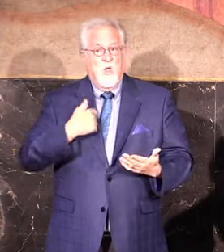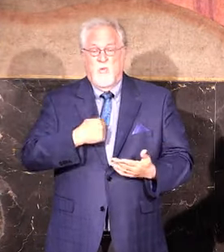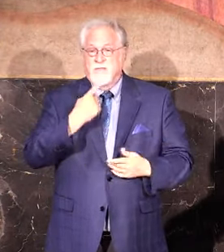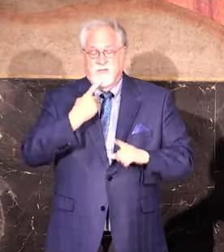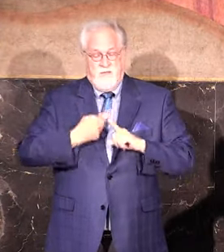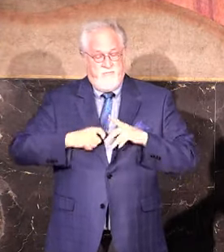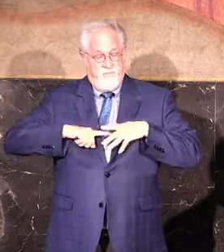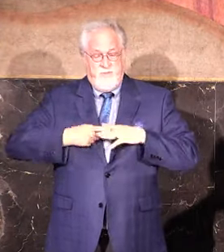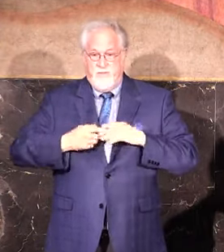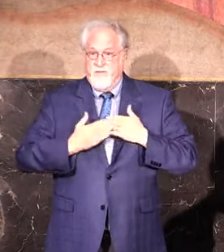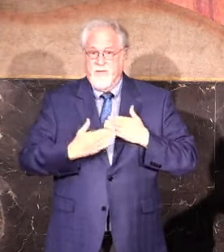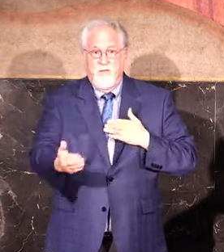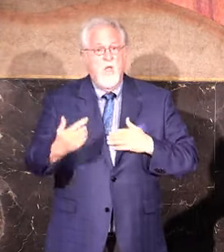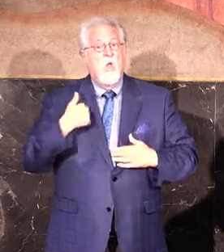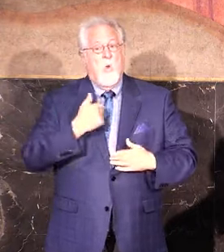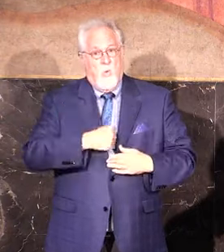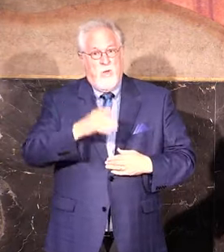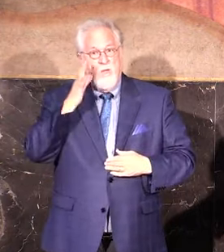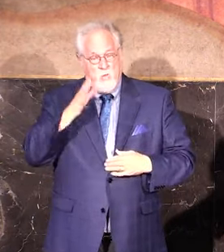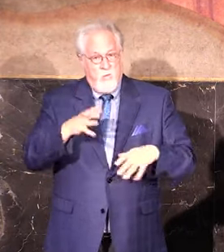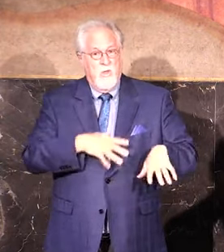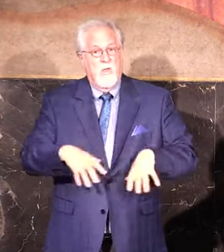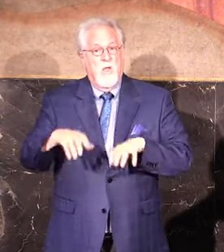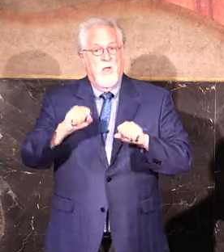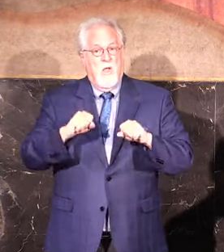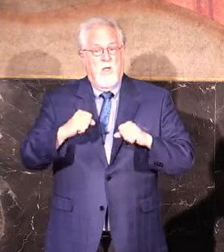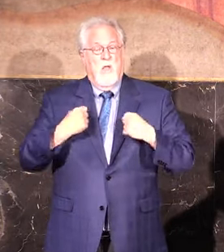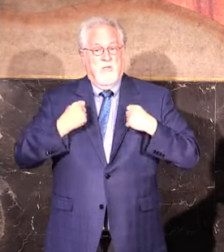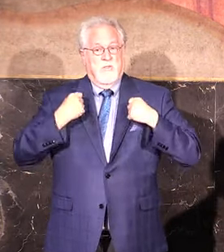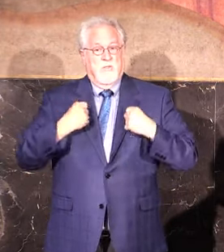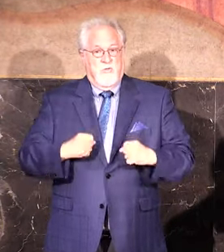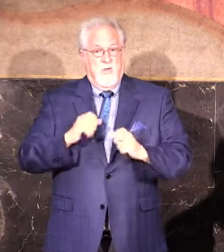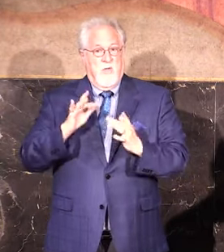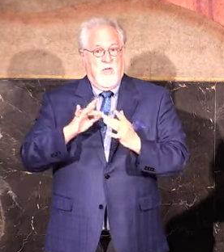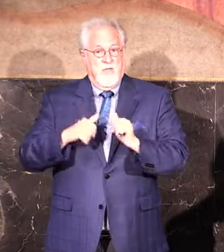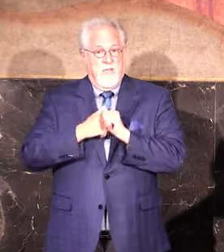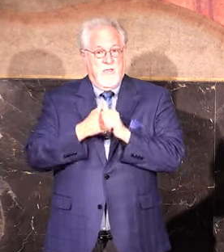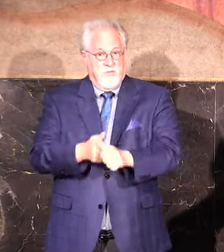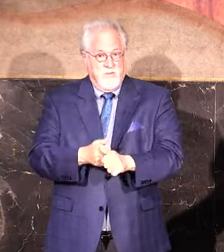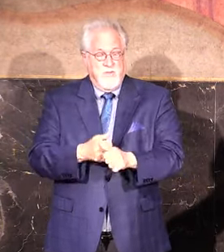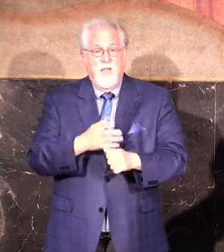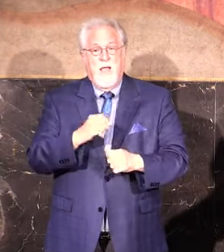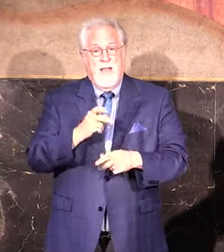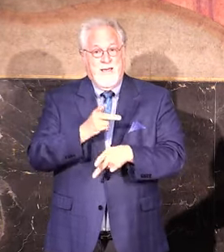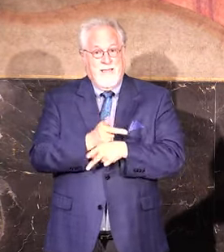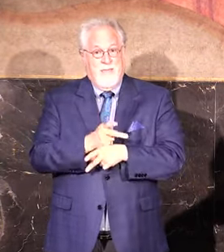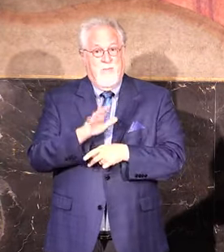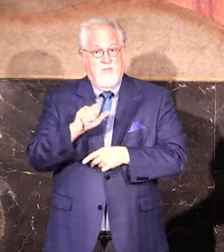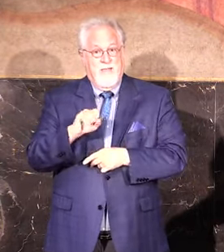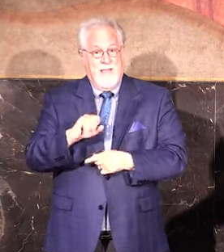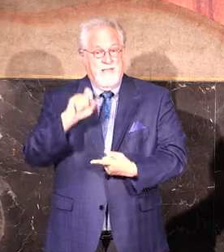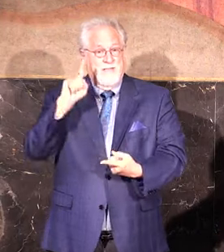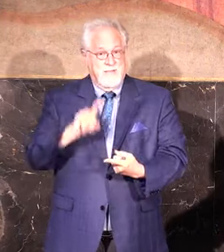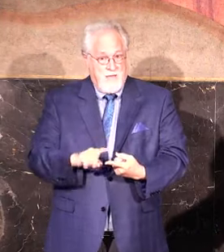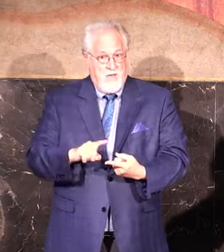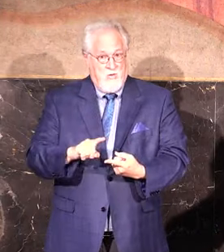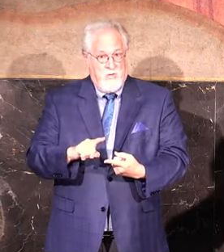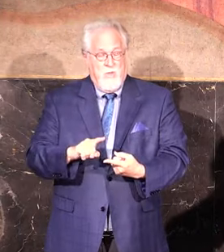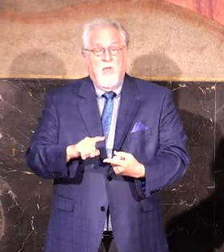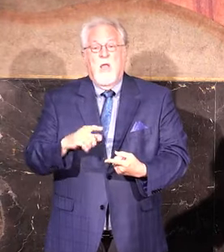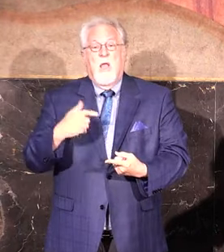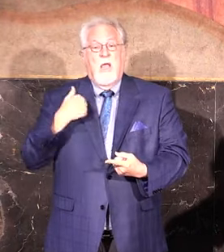very beginning that we will be undertaking a robust contact tracing effort in order to keep the cases down as we move forward